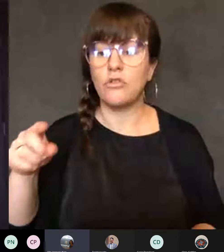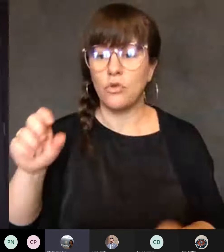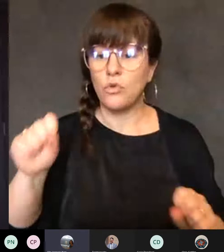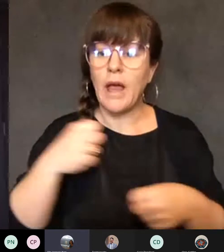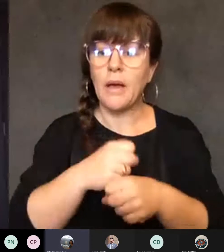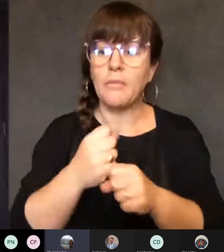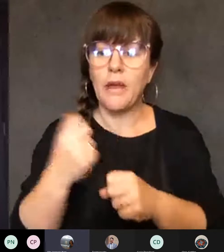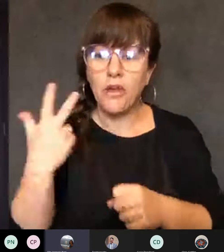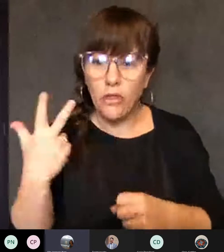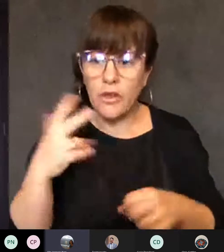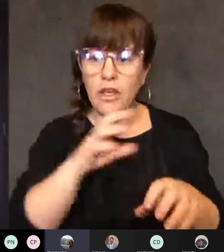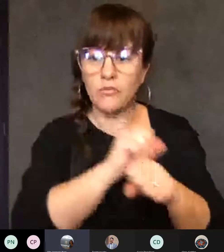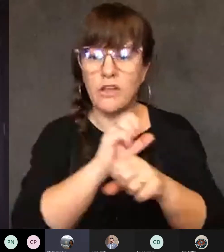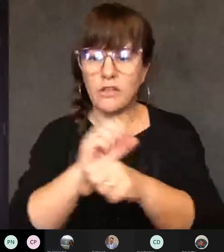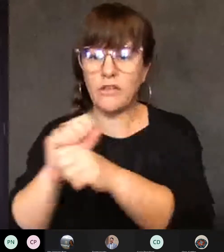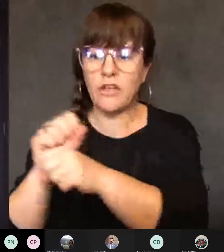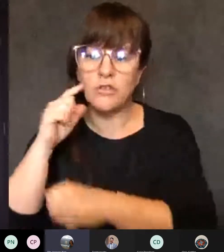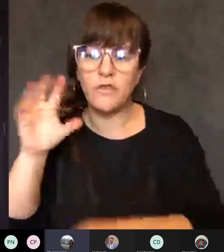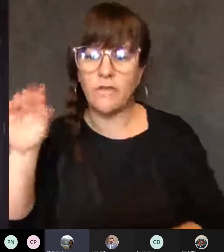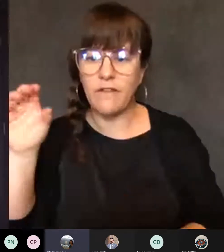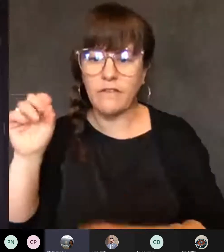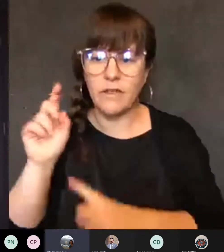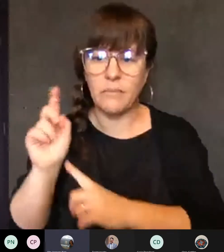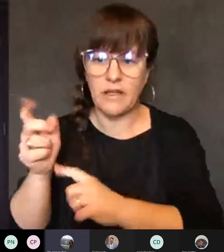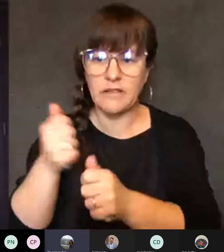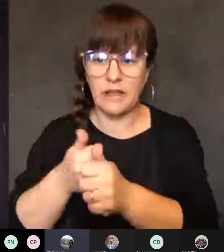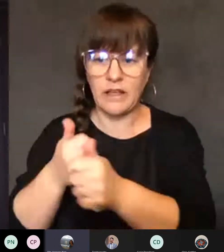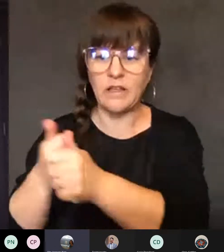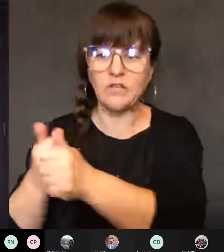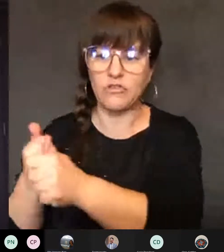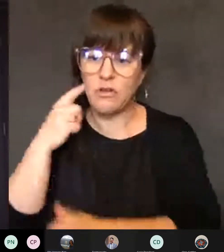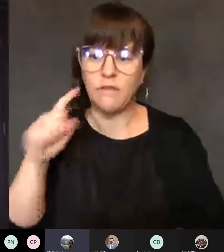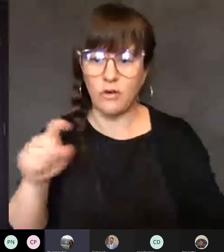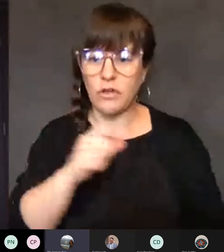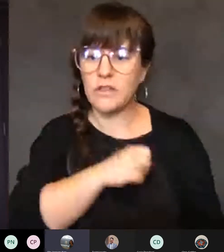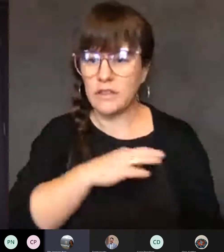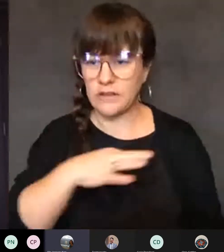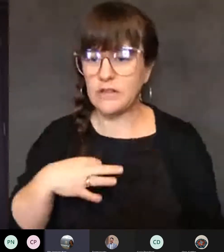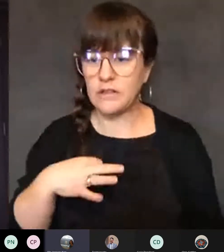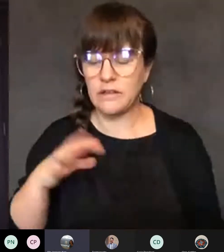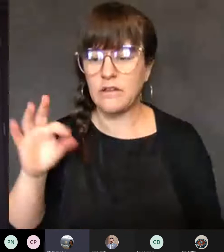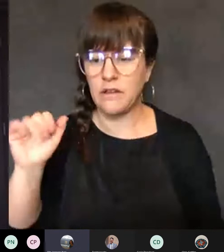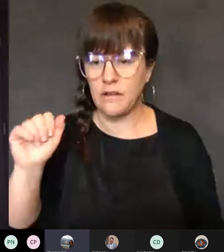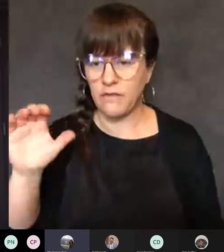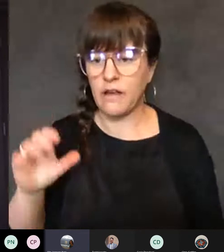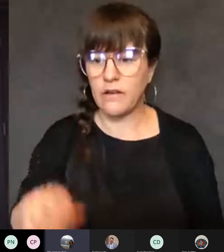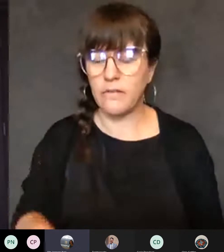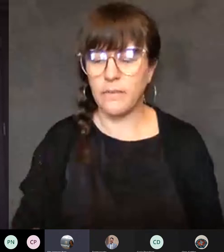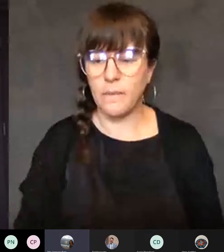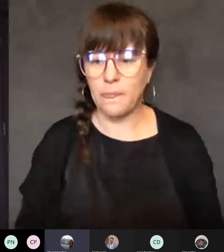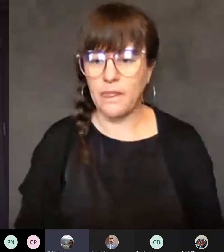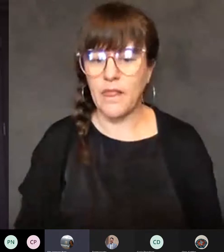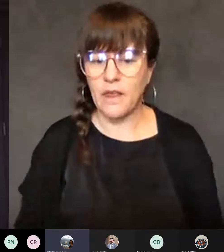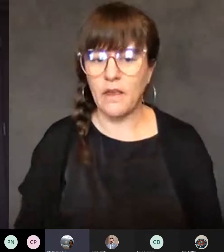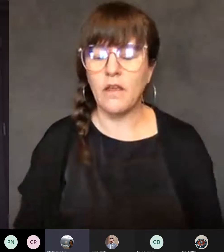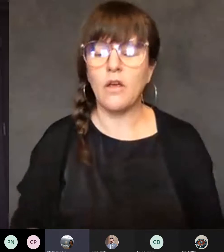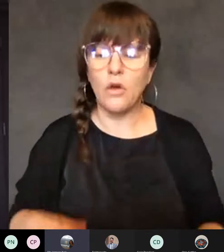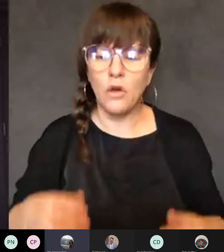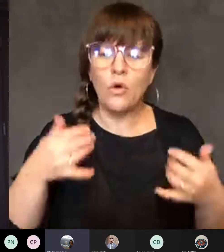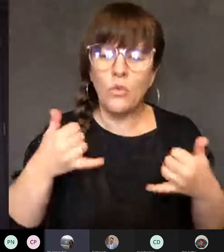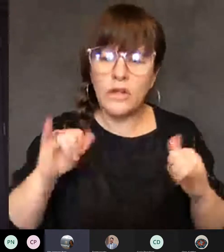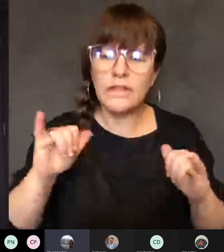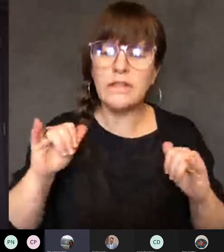50-minute time frame at a time. And yeah, that's our first step. We're still dealing with some technical difficulties,